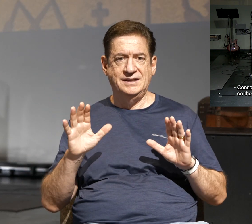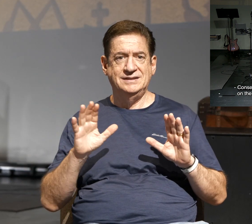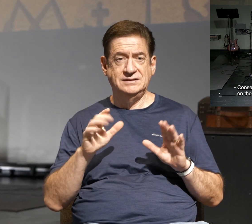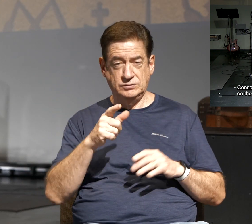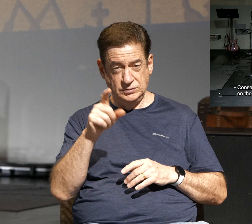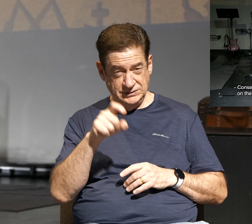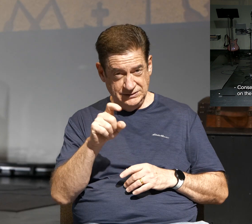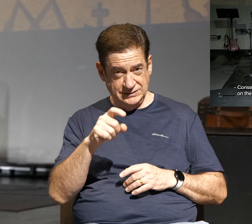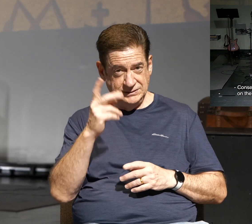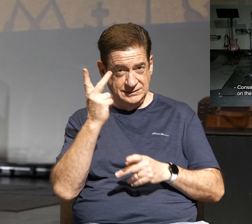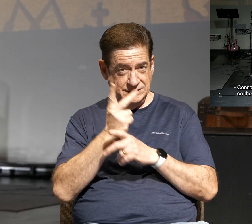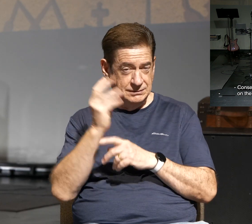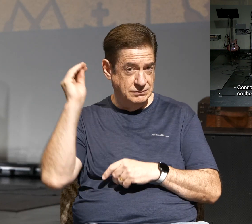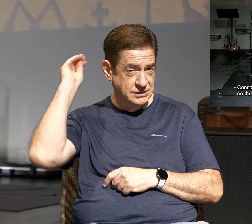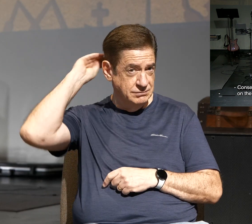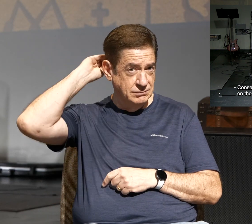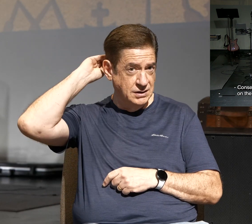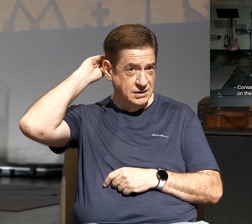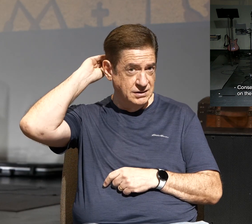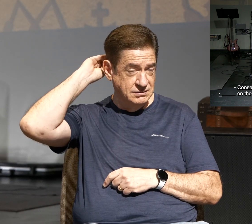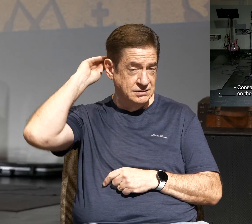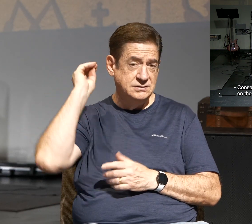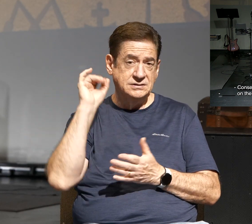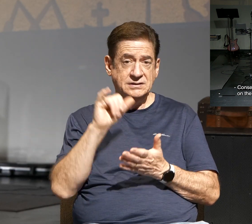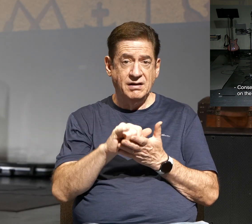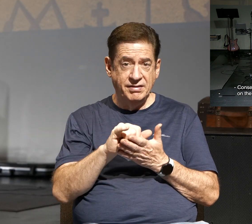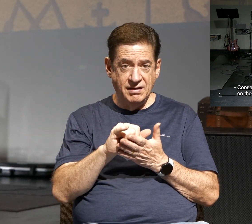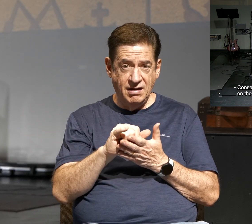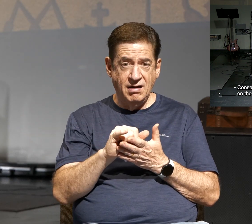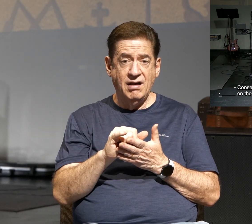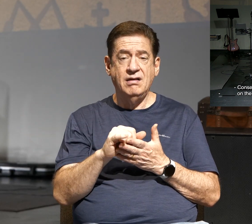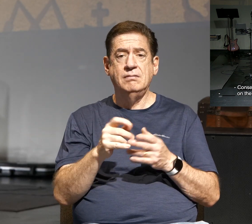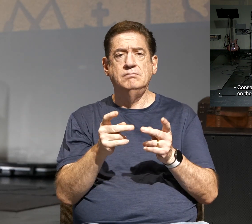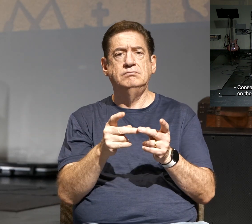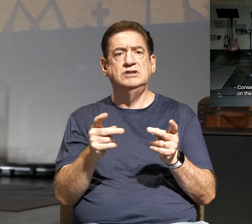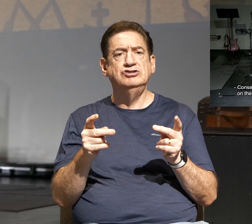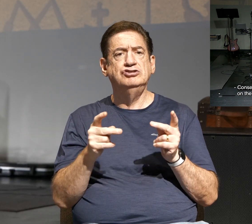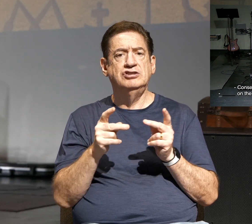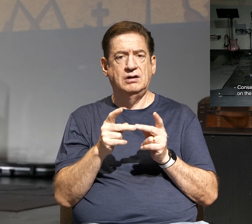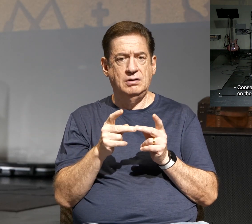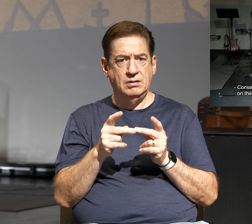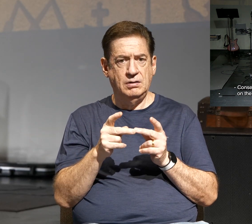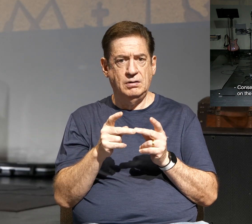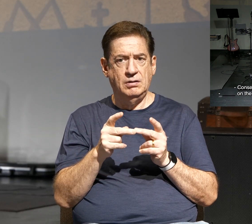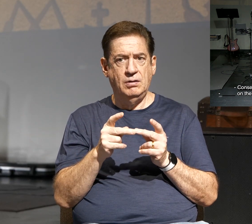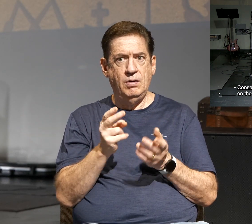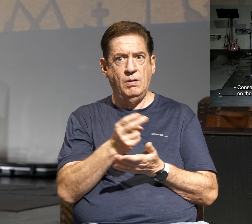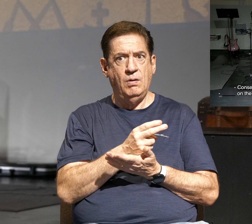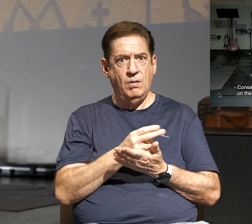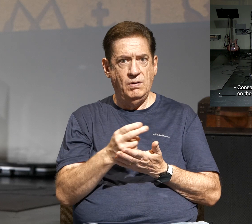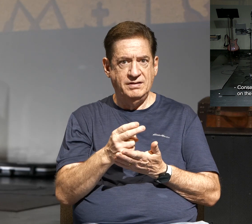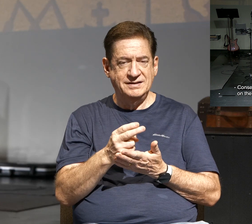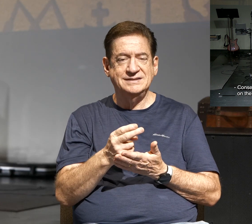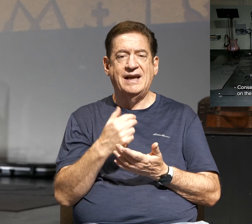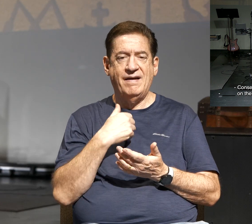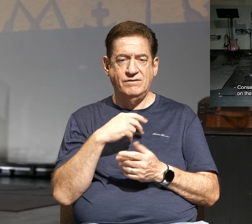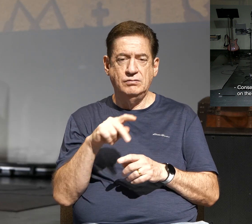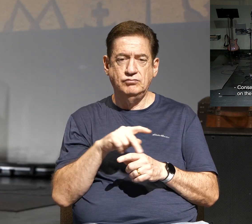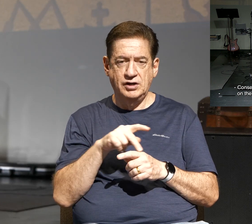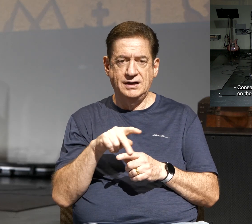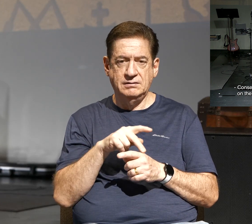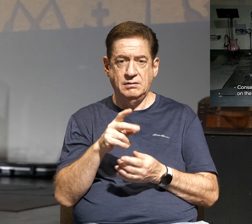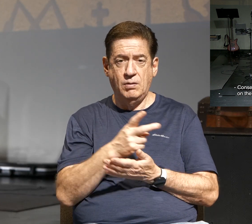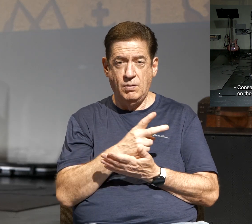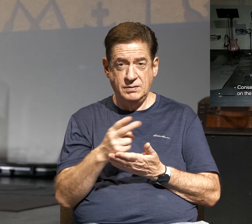is what you need to keep in mind, is that there is a positional holiness, and then there's a practical